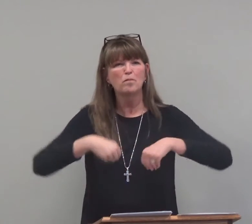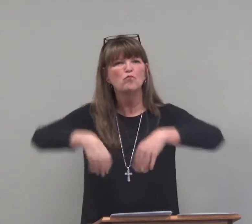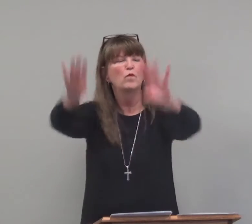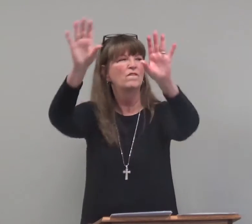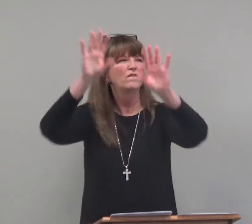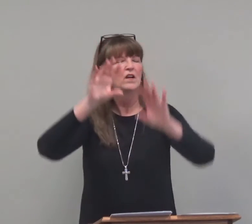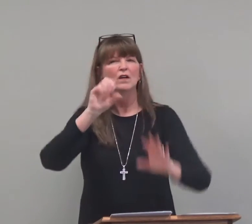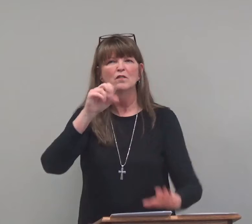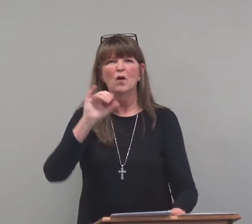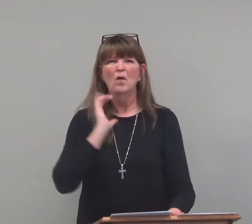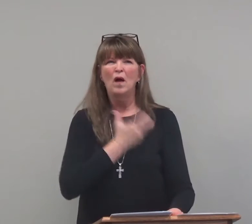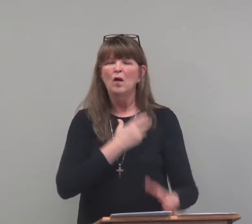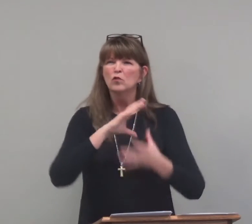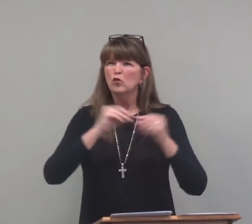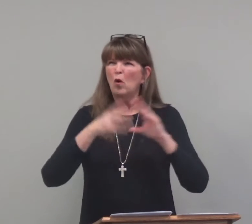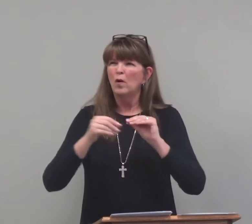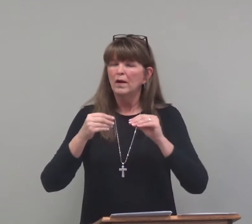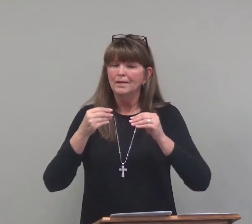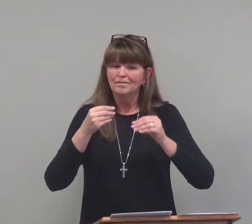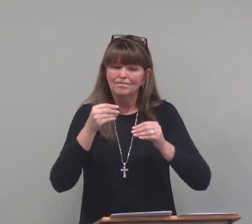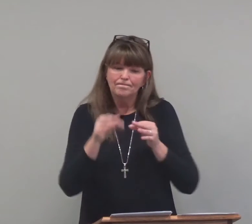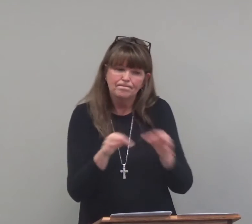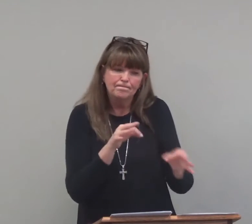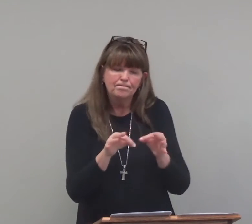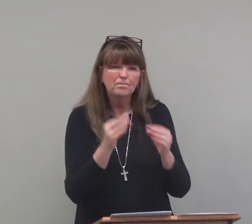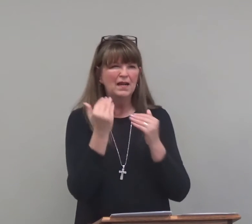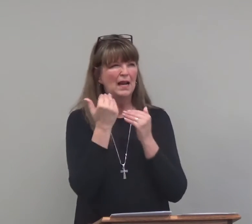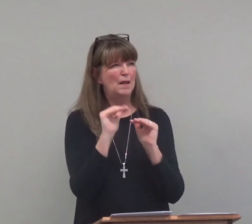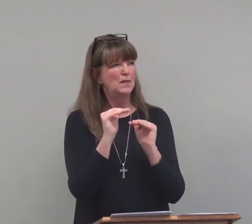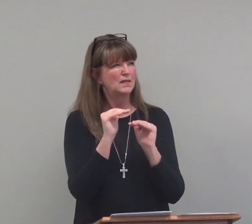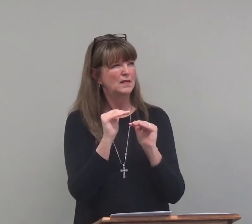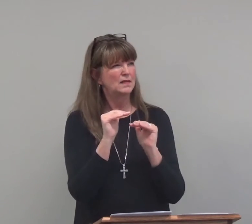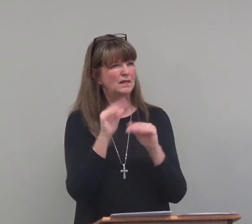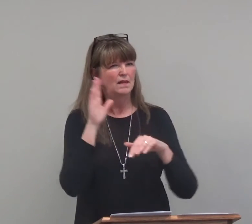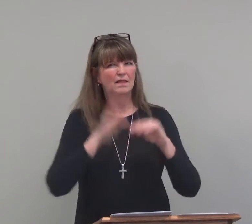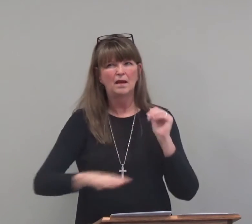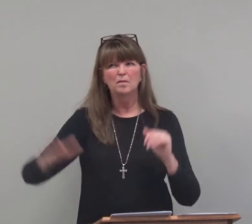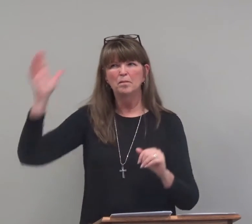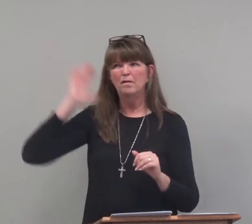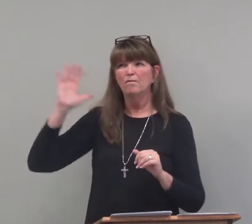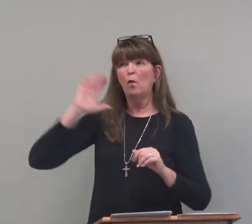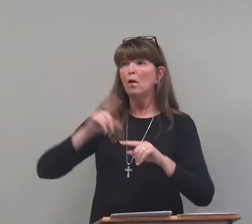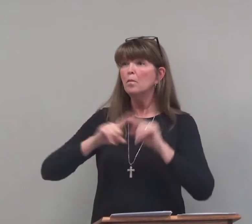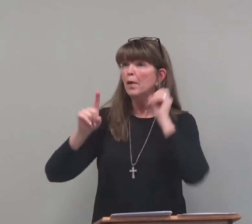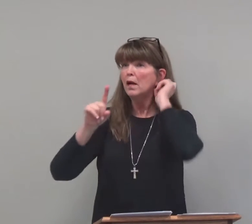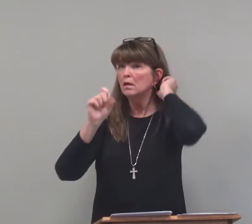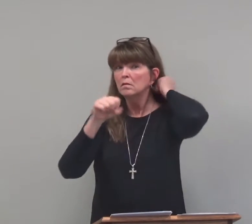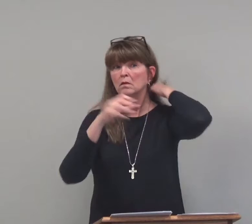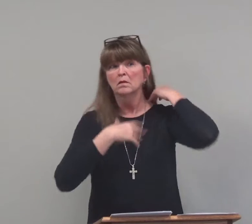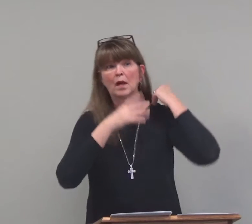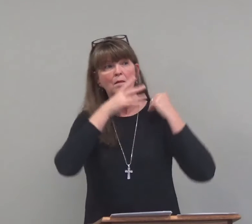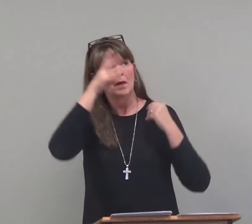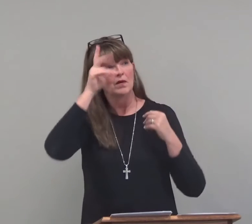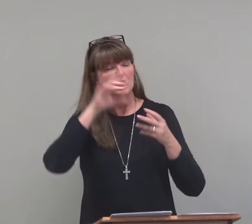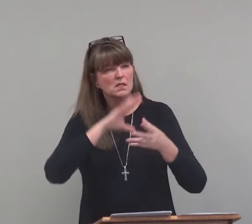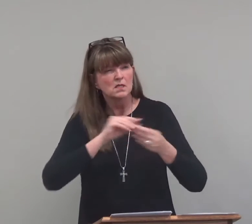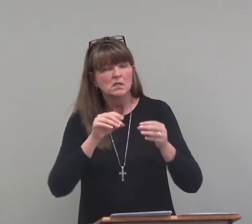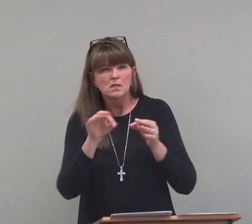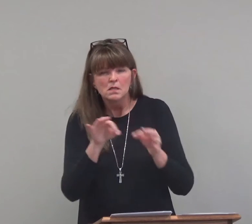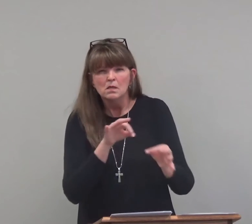Our children grow up and they move out on their own. So our stories are somewhat limited than they used to be. However,